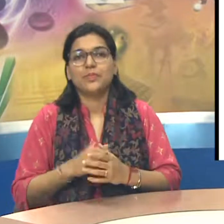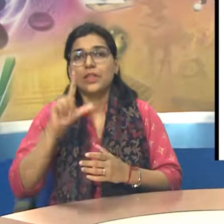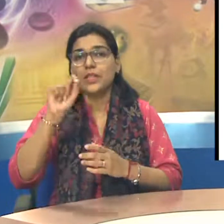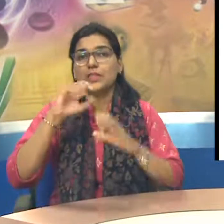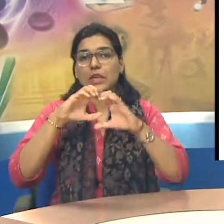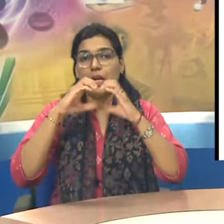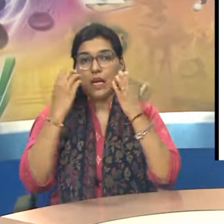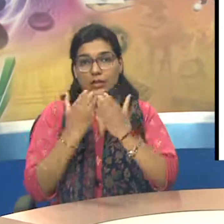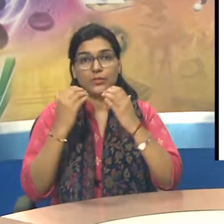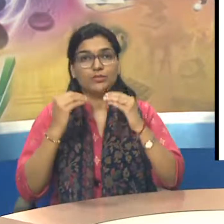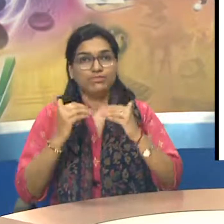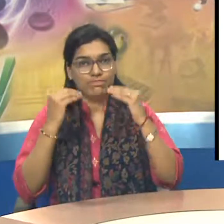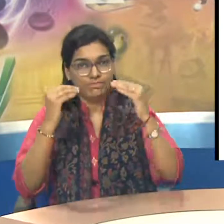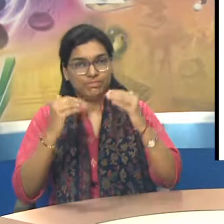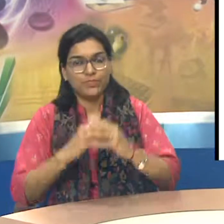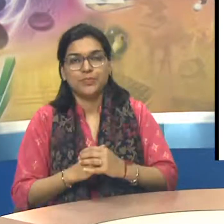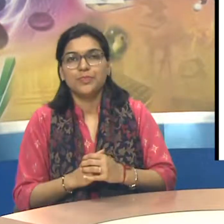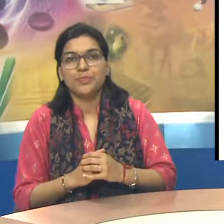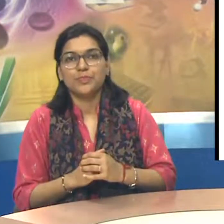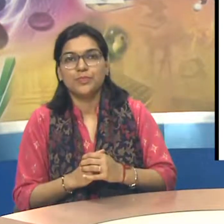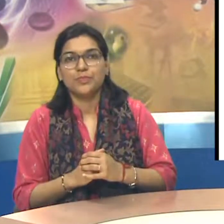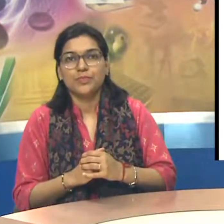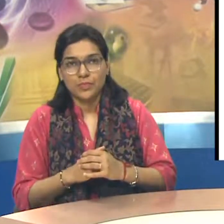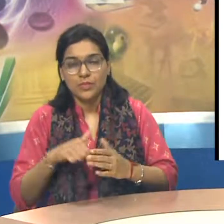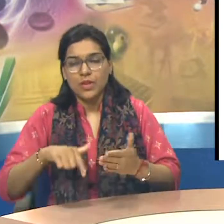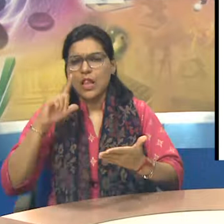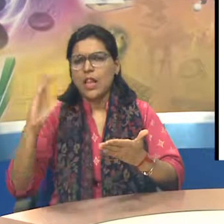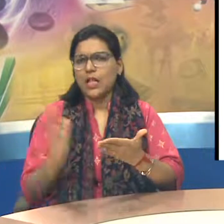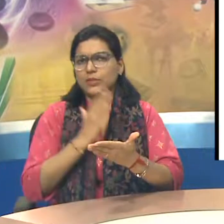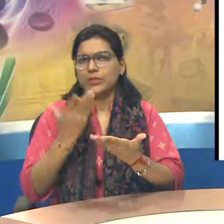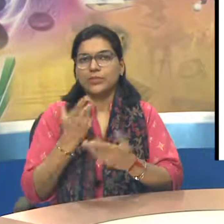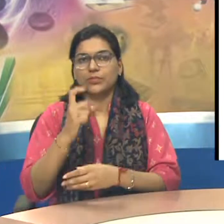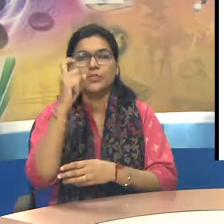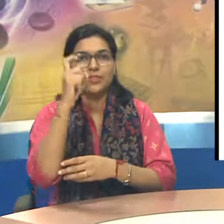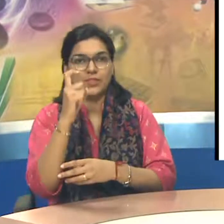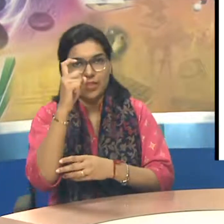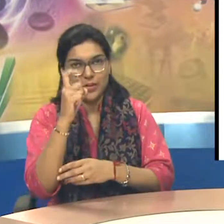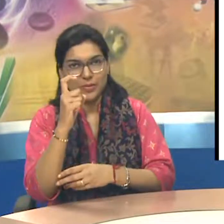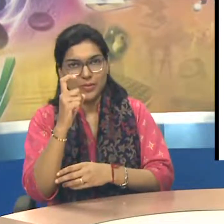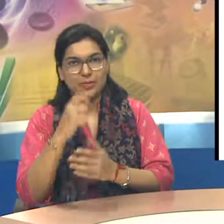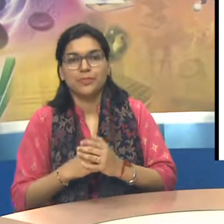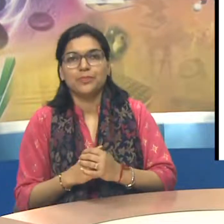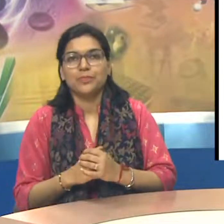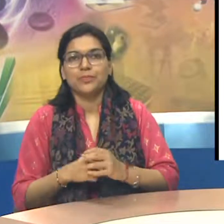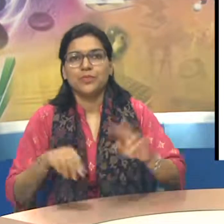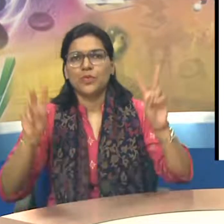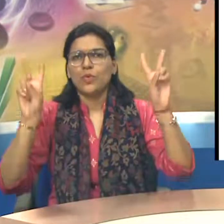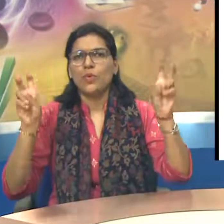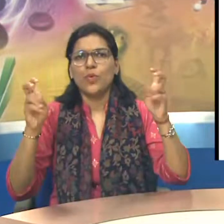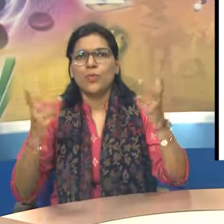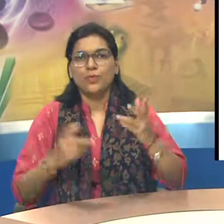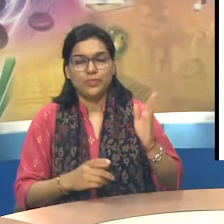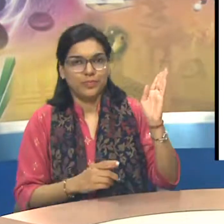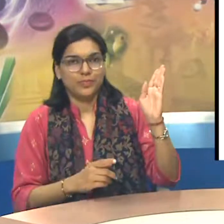study Business Studies for class 10th. Lesson number 7.